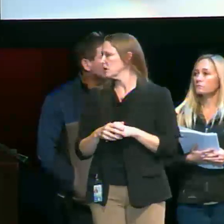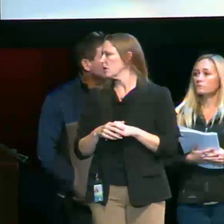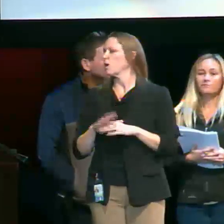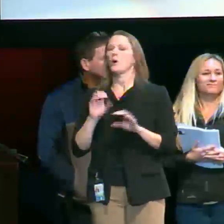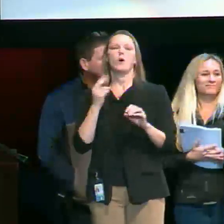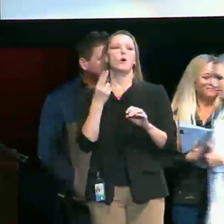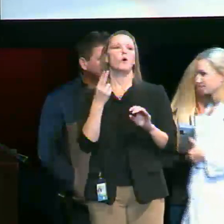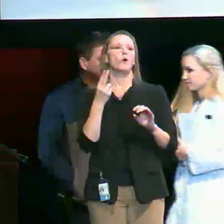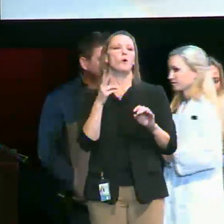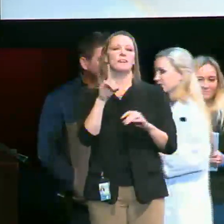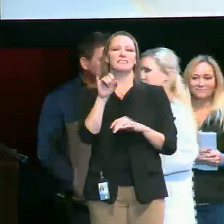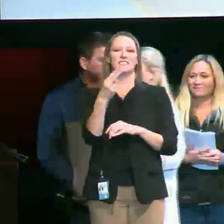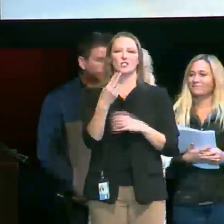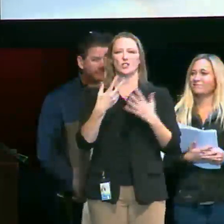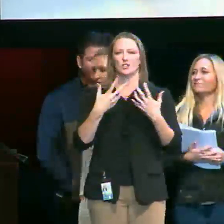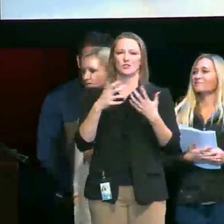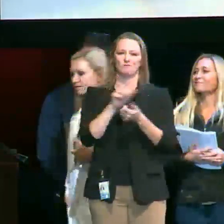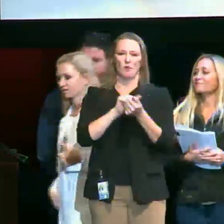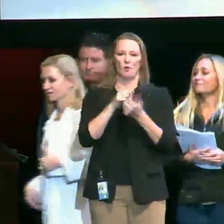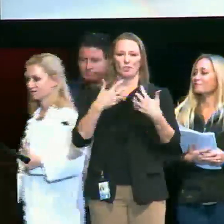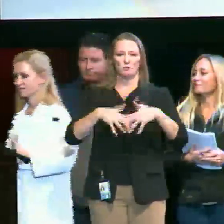Oh, that's right. Sorry. Second part.